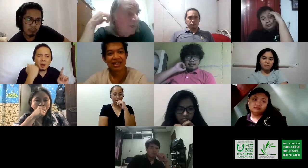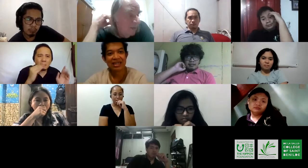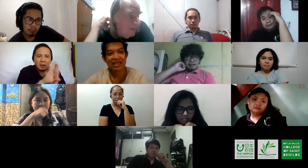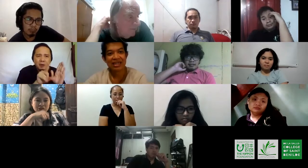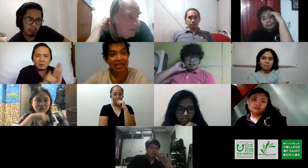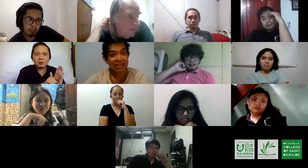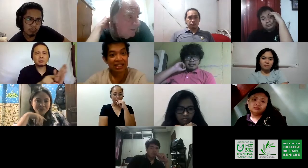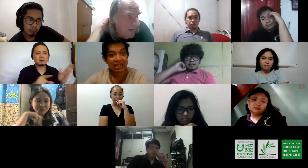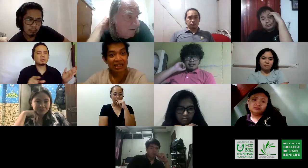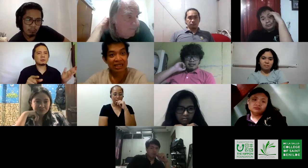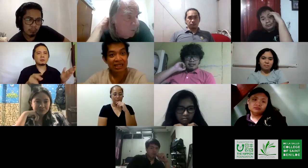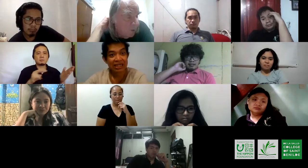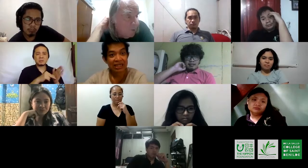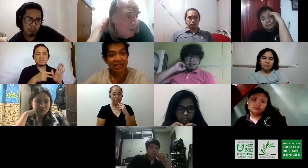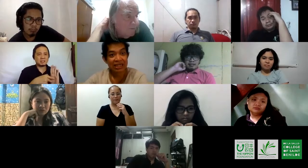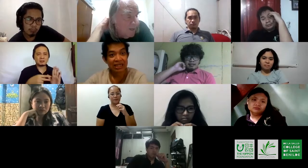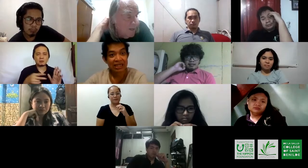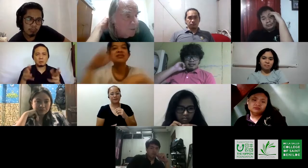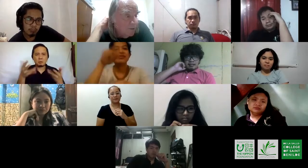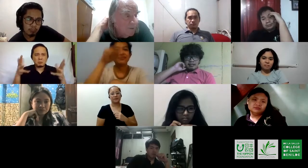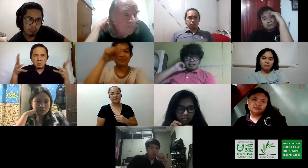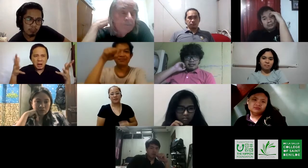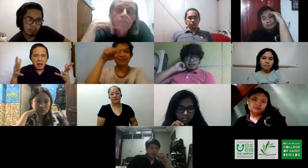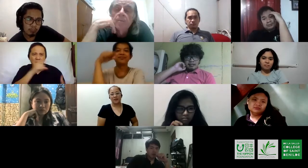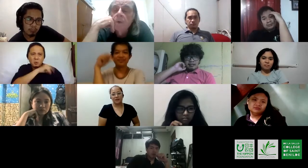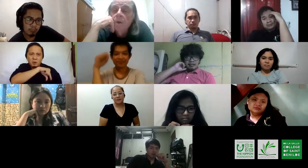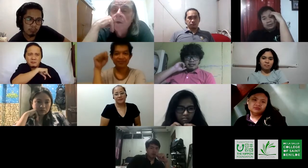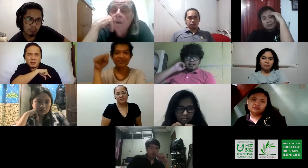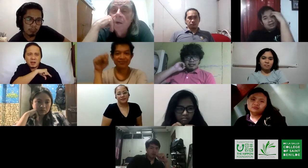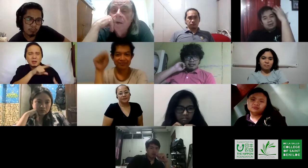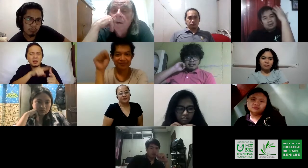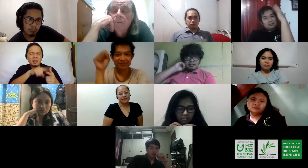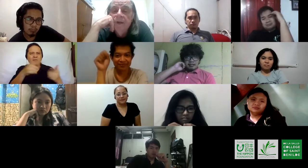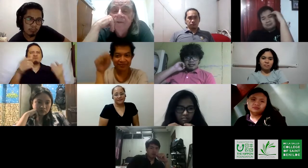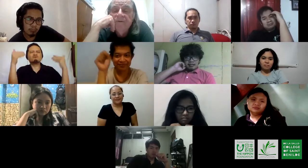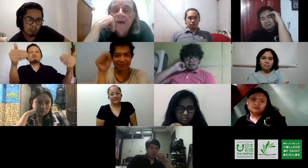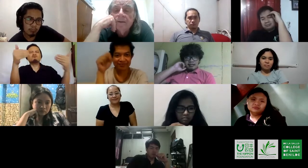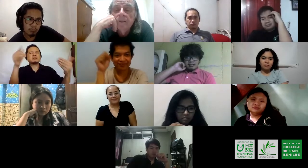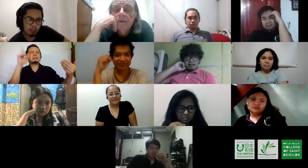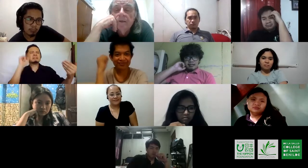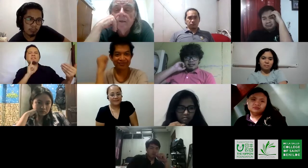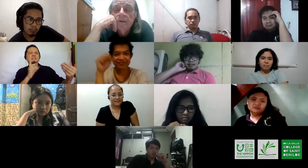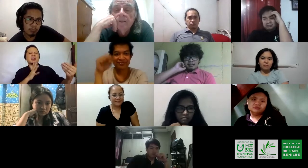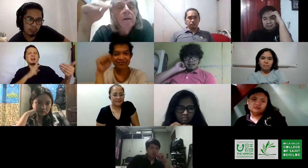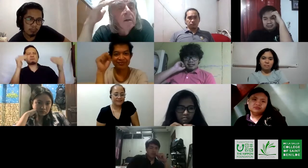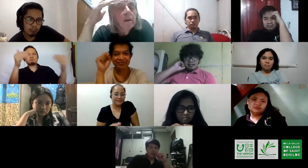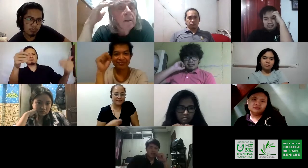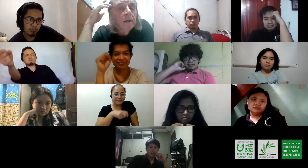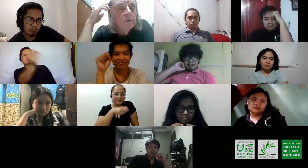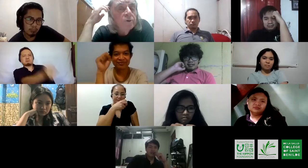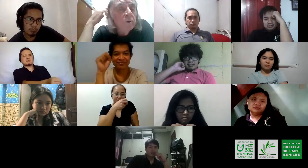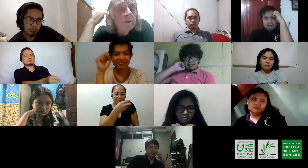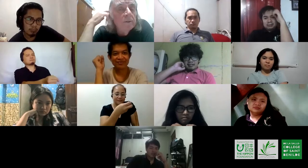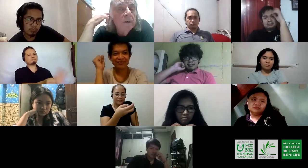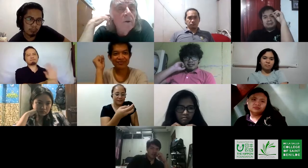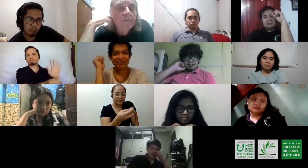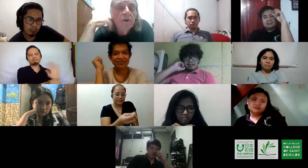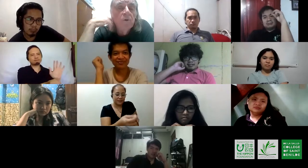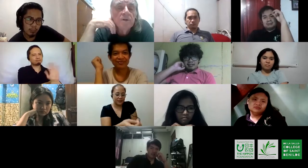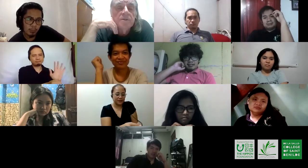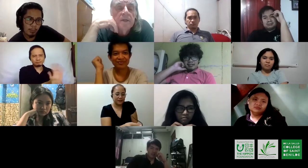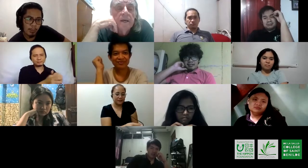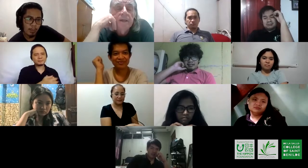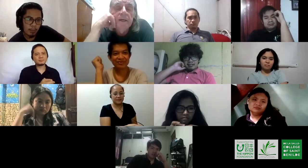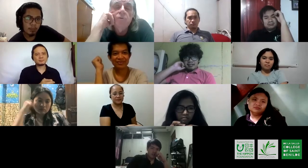person in even though they may have fewer qualifications. But in fact, in Jordan and